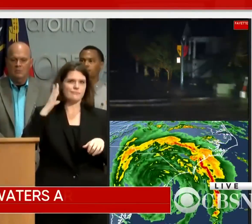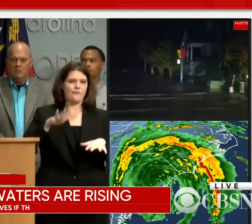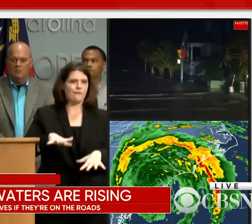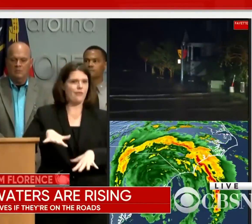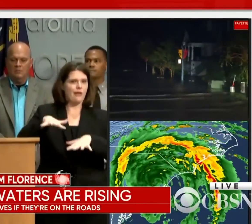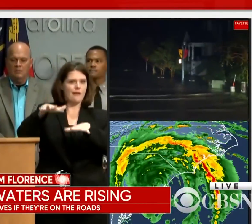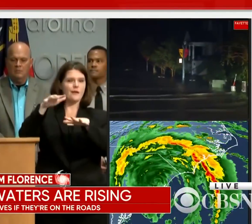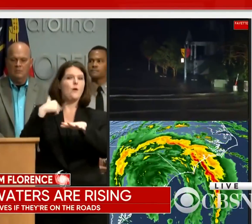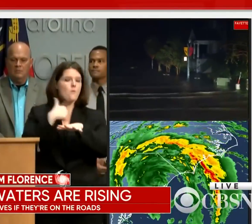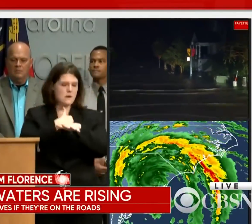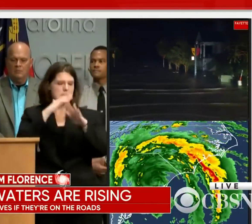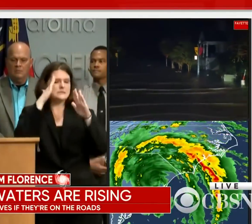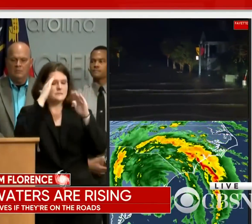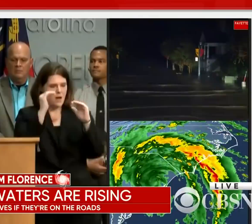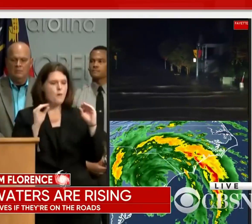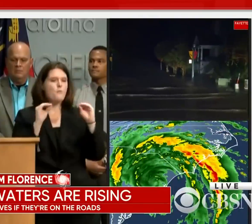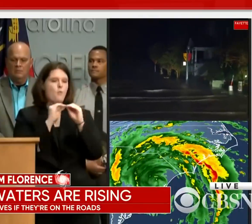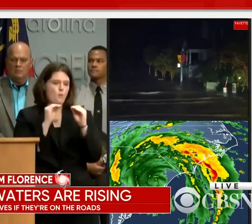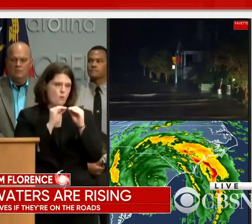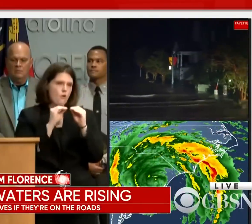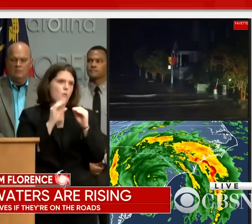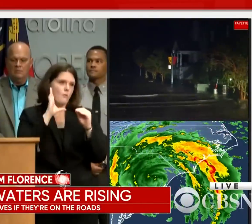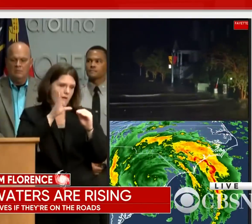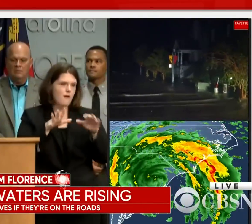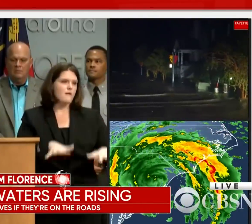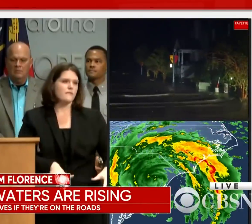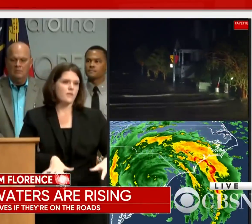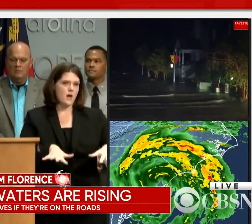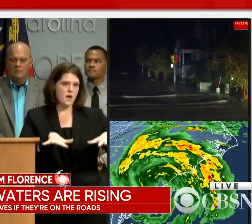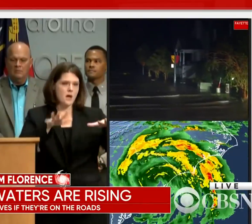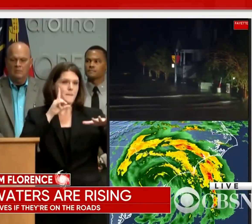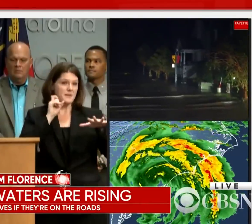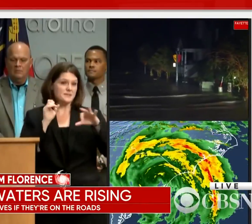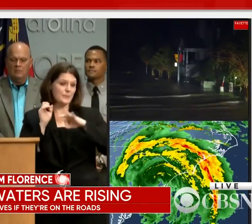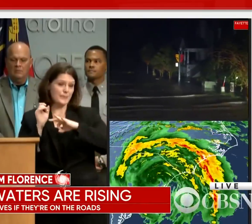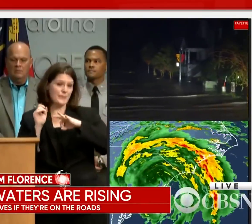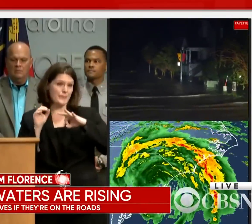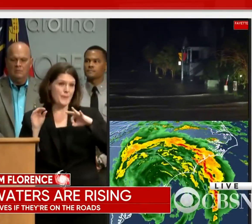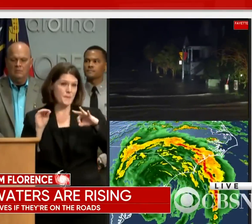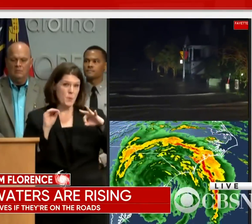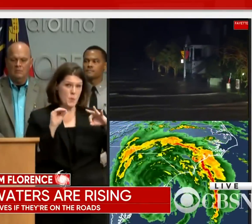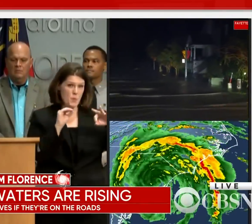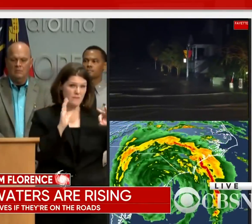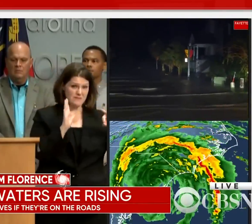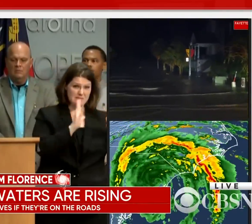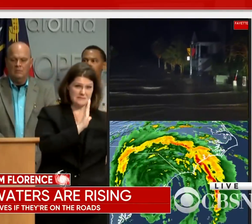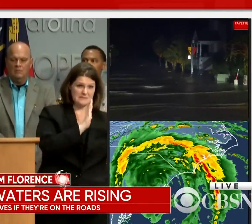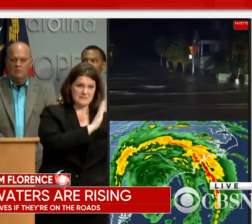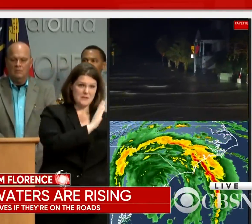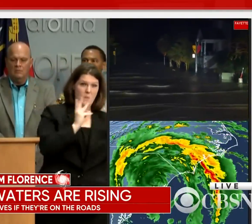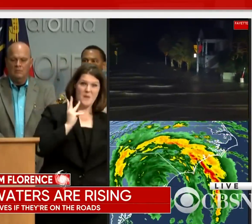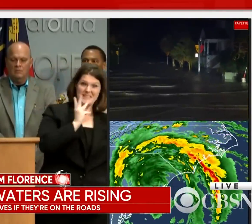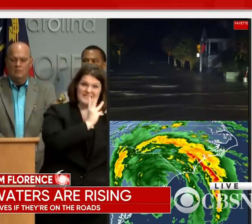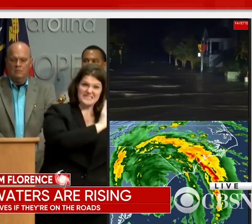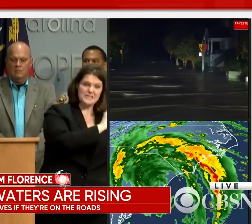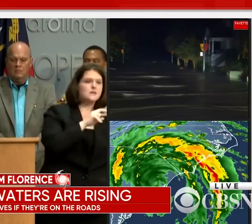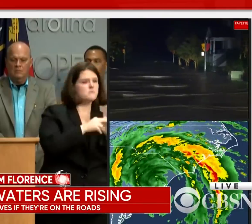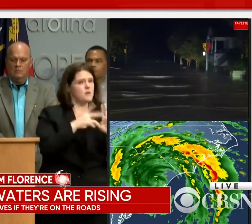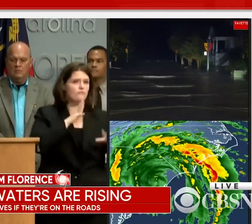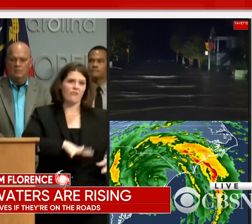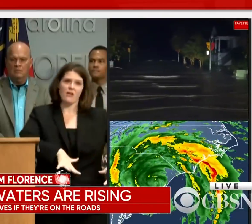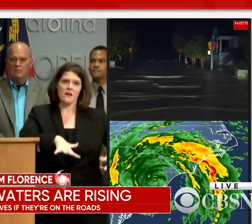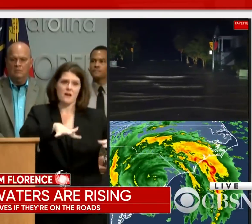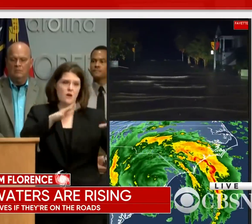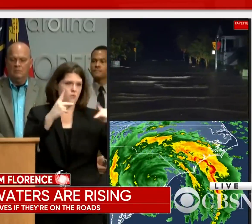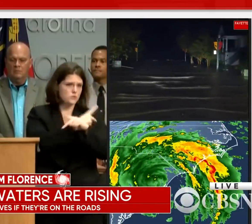coast, and we do anticipate more flooding as it continues to move inland, as the governor said, going west, we want to